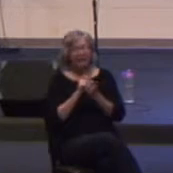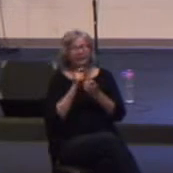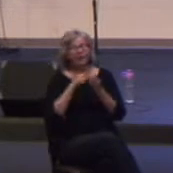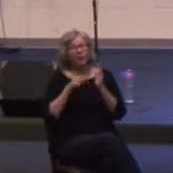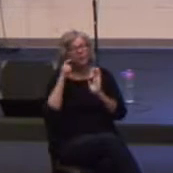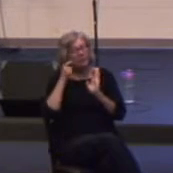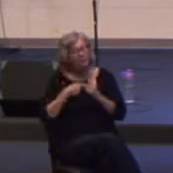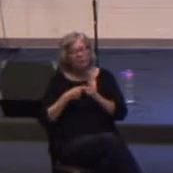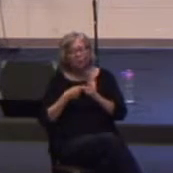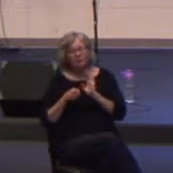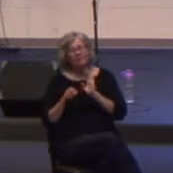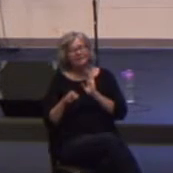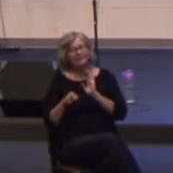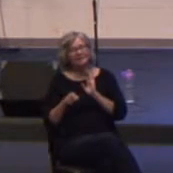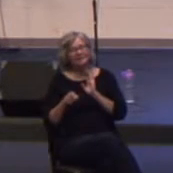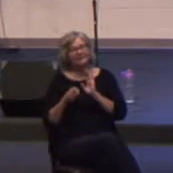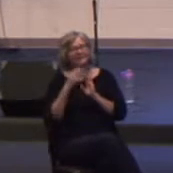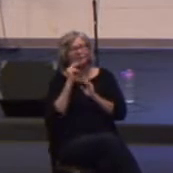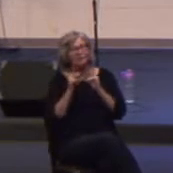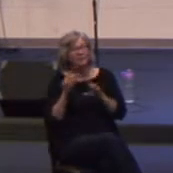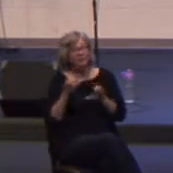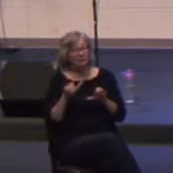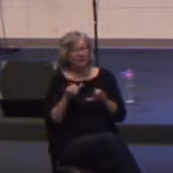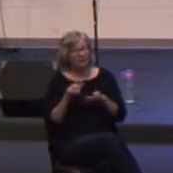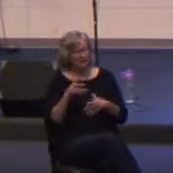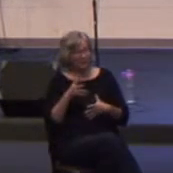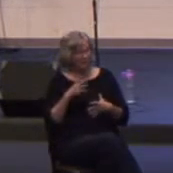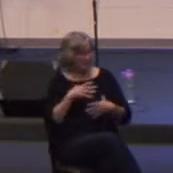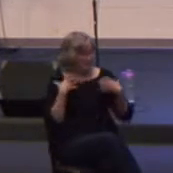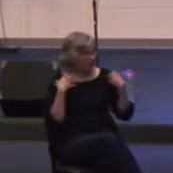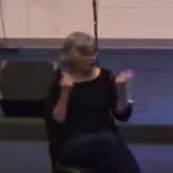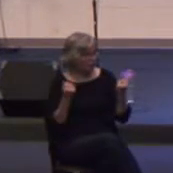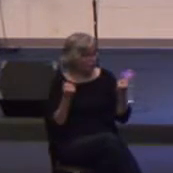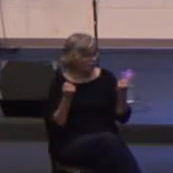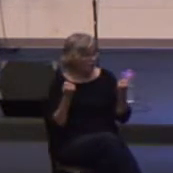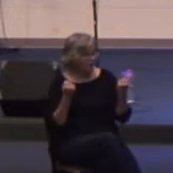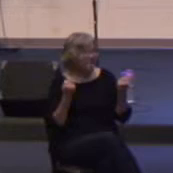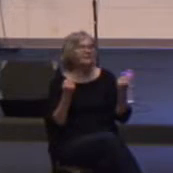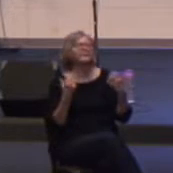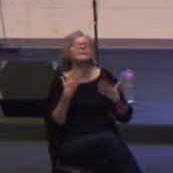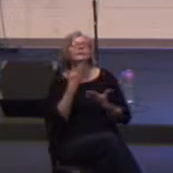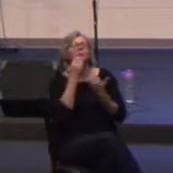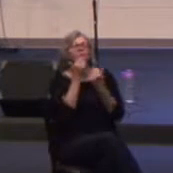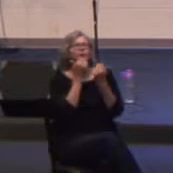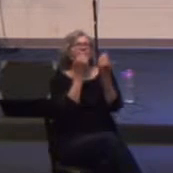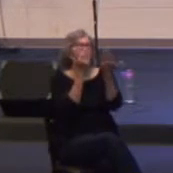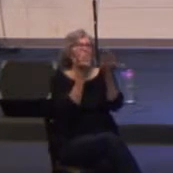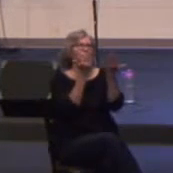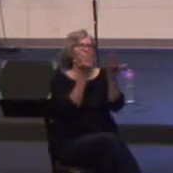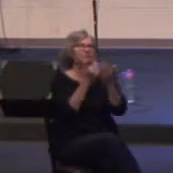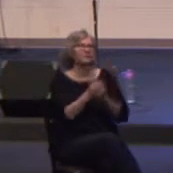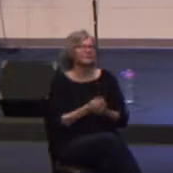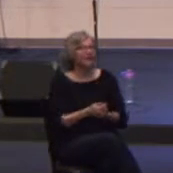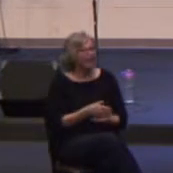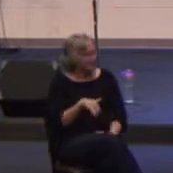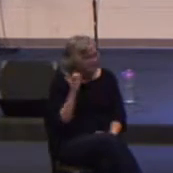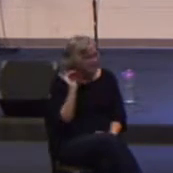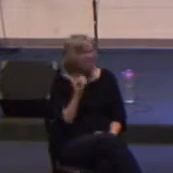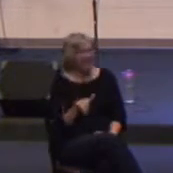on the banks of the Red Sea. The cure for grumbling is gratitude. Because that